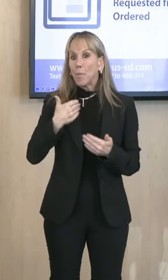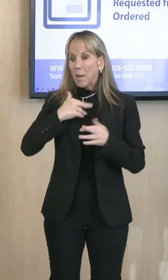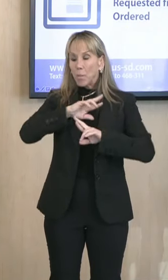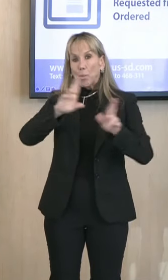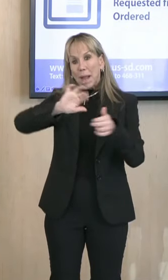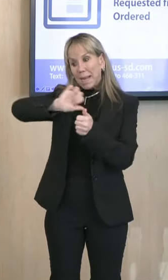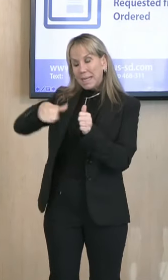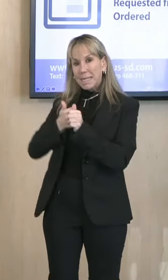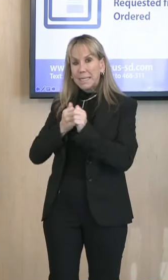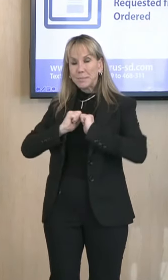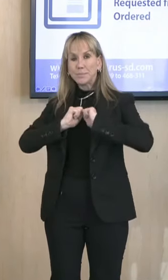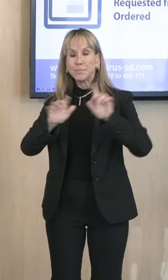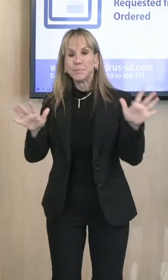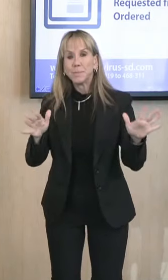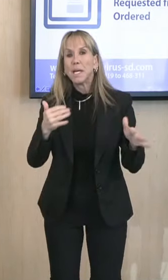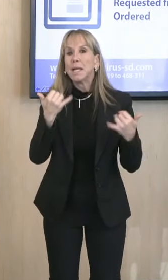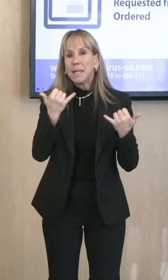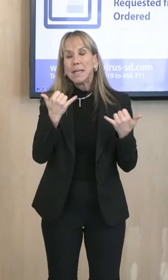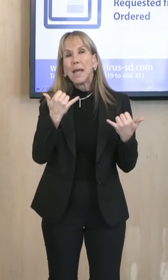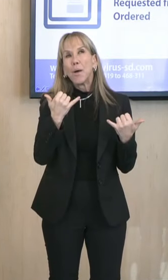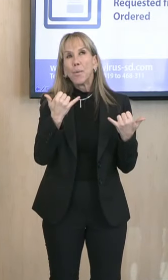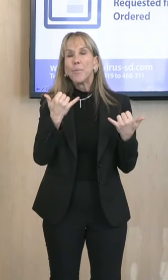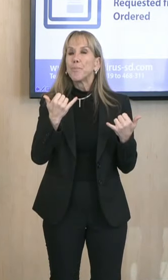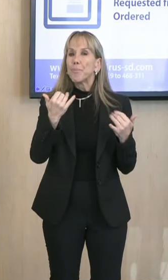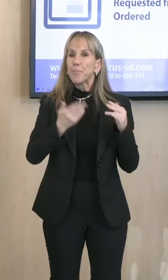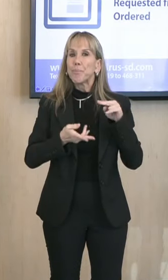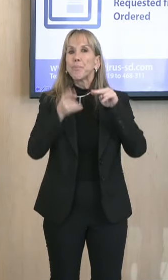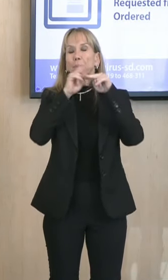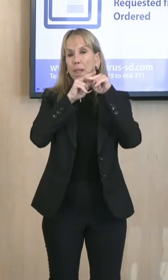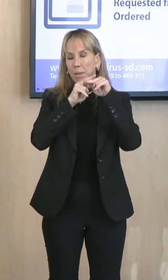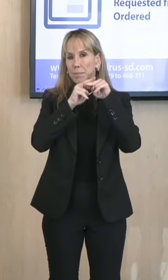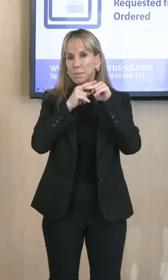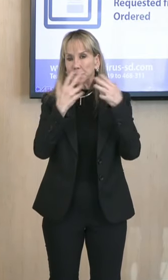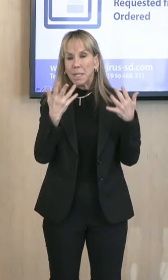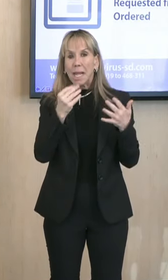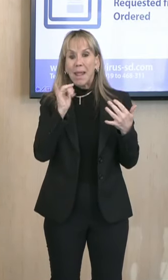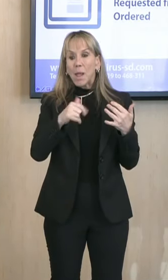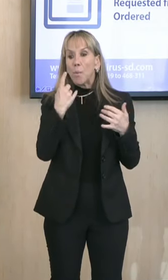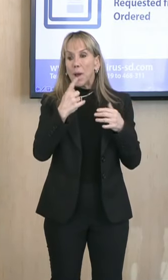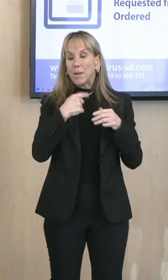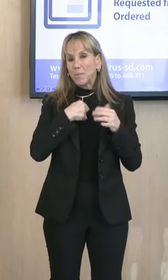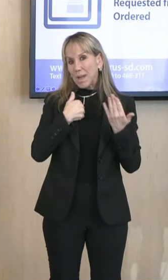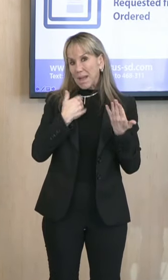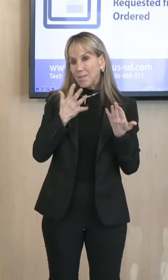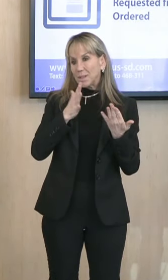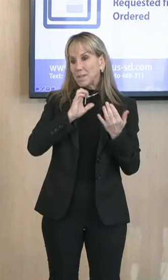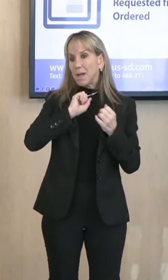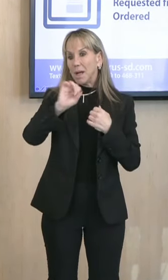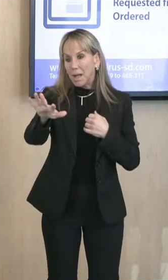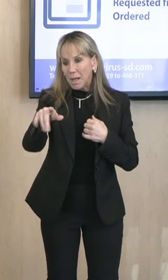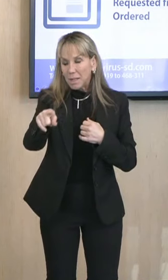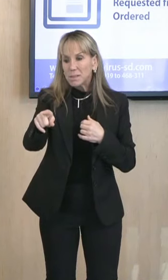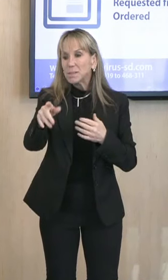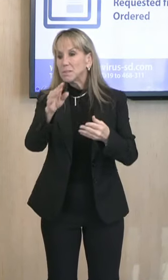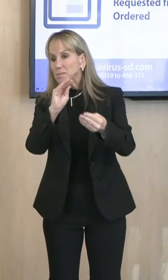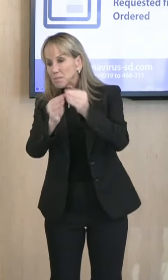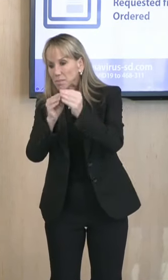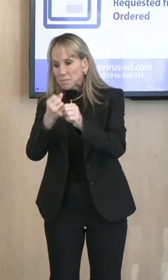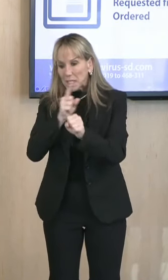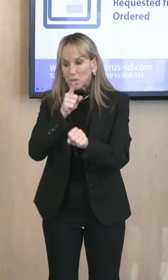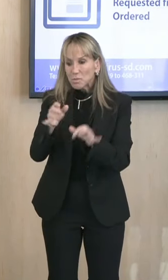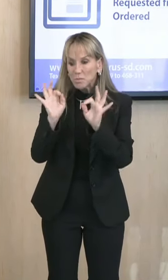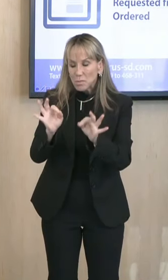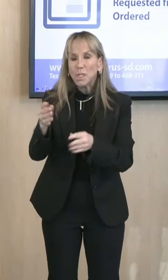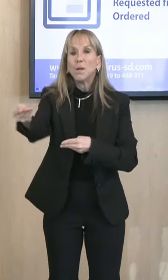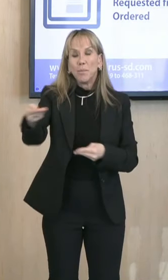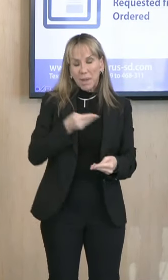ready to deploy has ticked up to 80. Again, the ones we have out for service get returned, and add to that, along with the requests